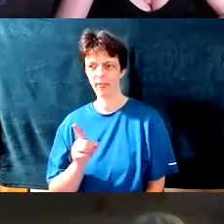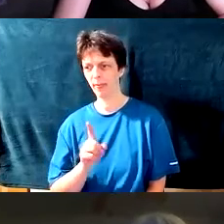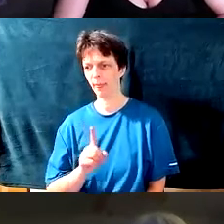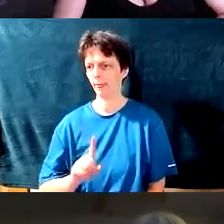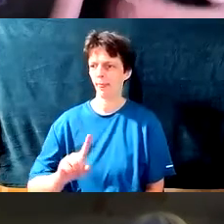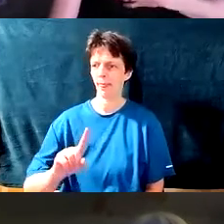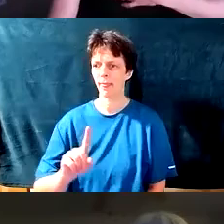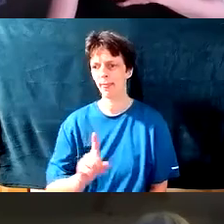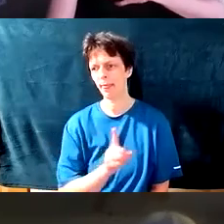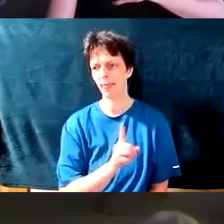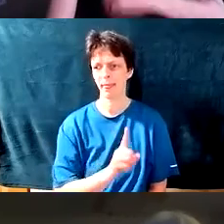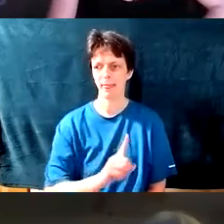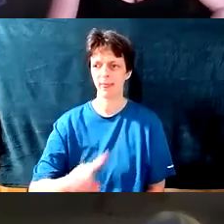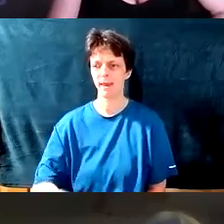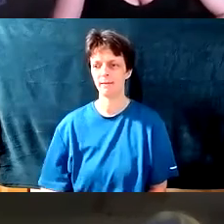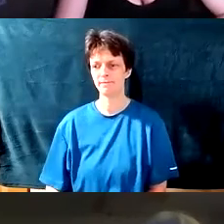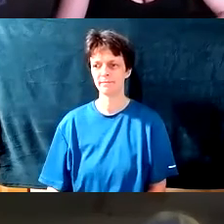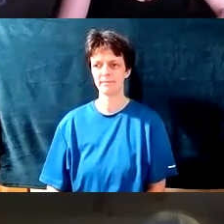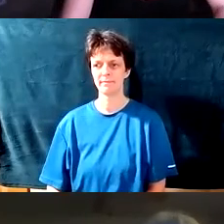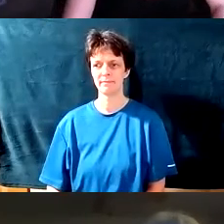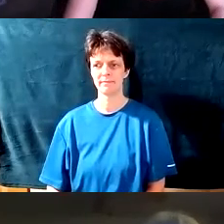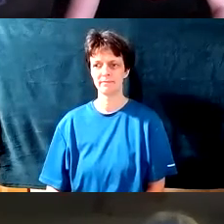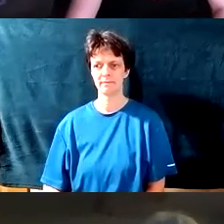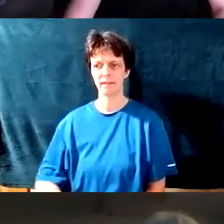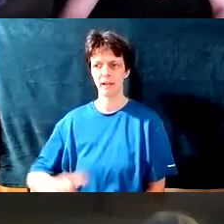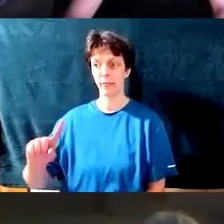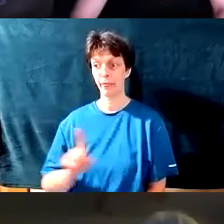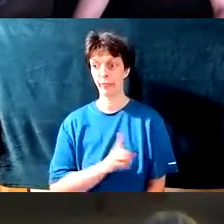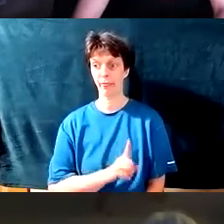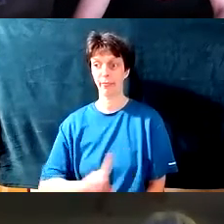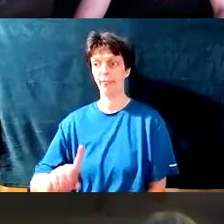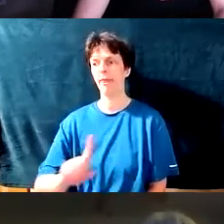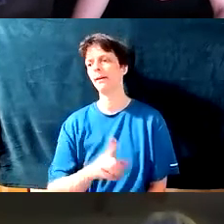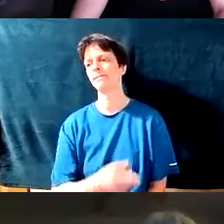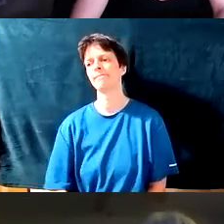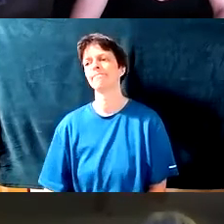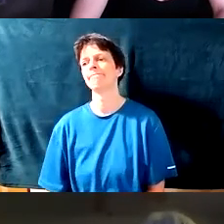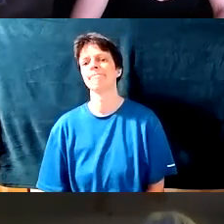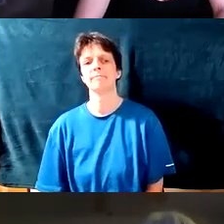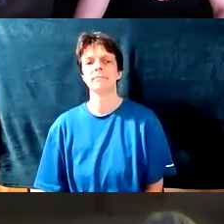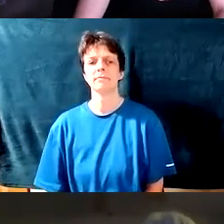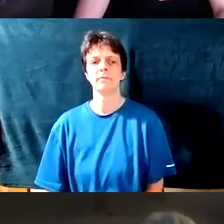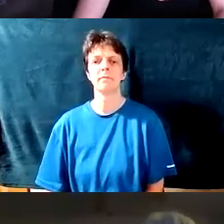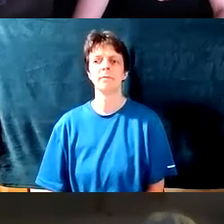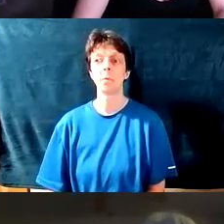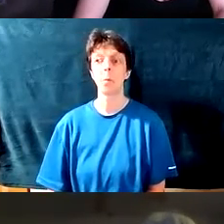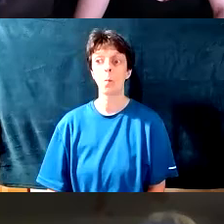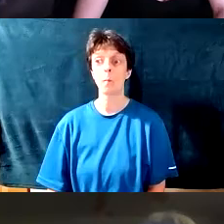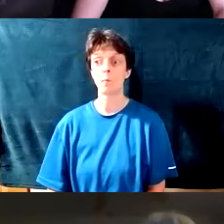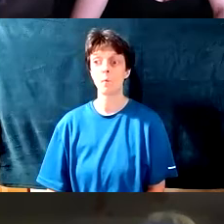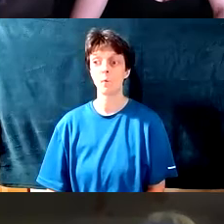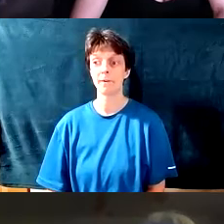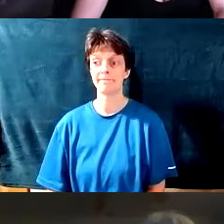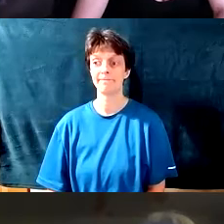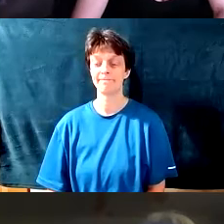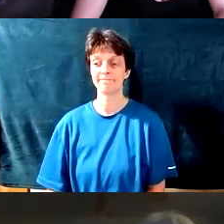there's a difference. Like one is way more clear than the other, right? And so don't be afraid to like really kind of jump into it. And if you